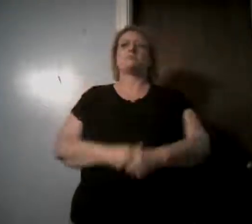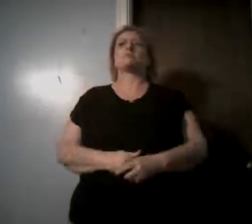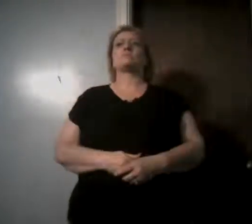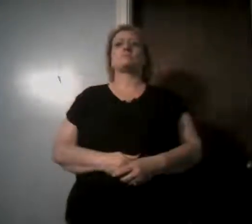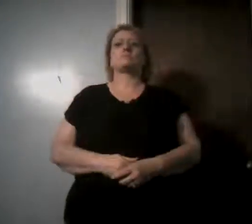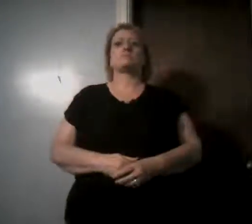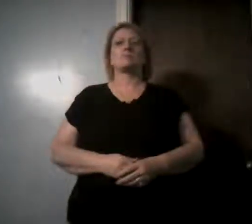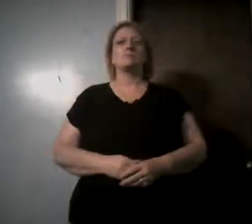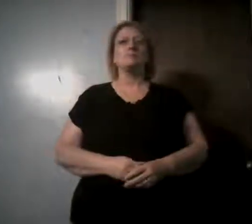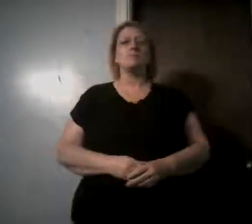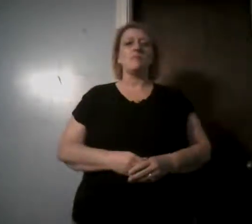Lice.